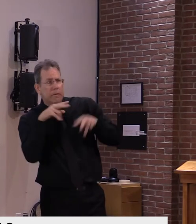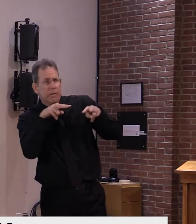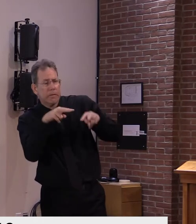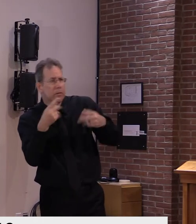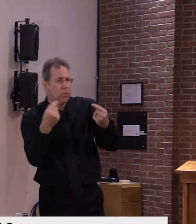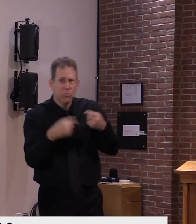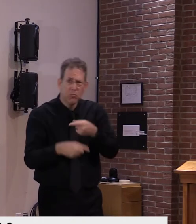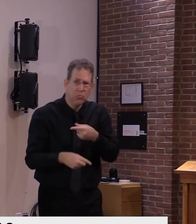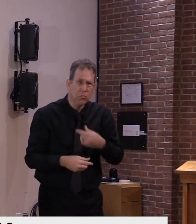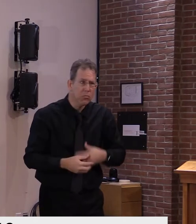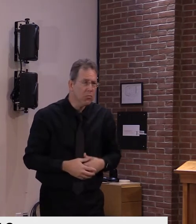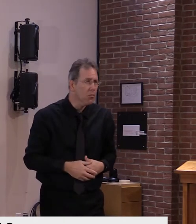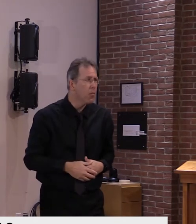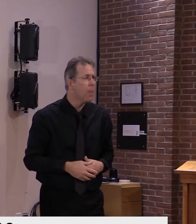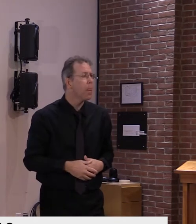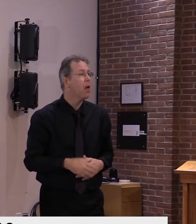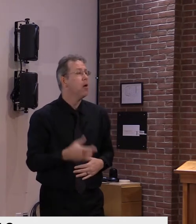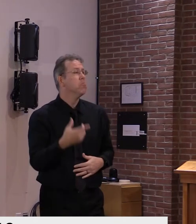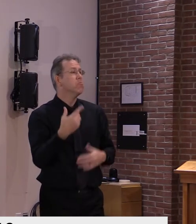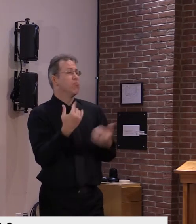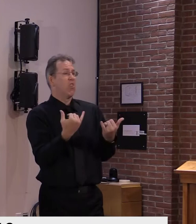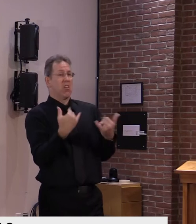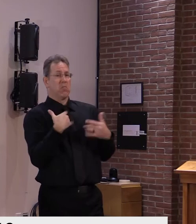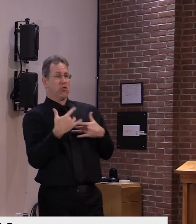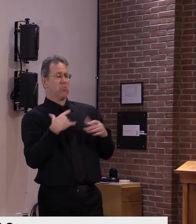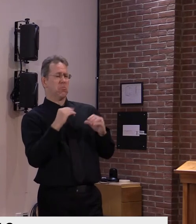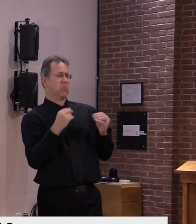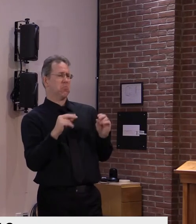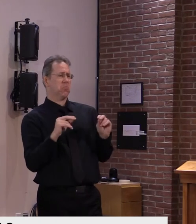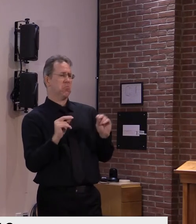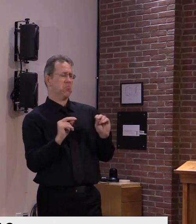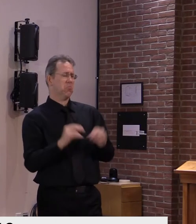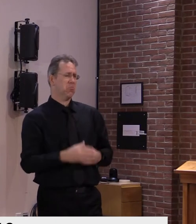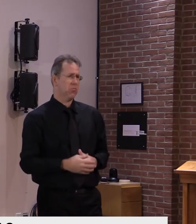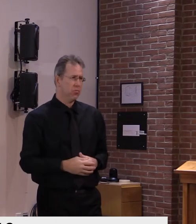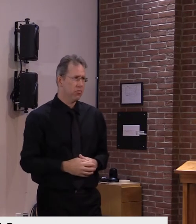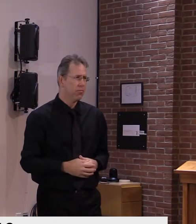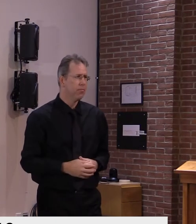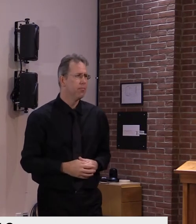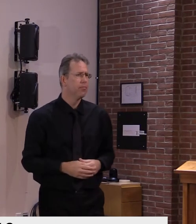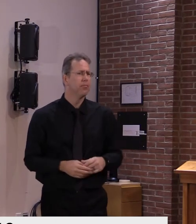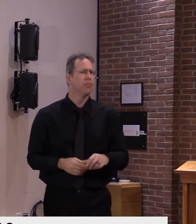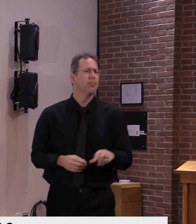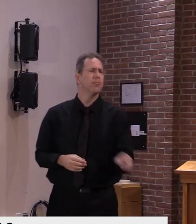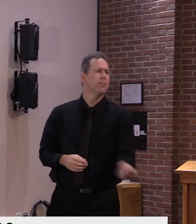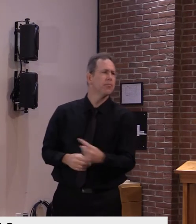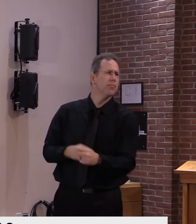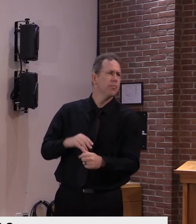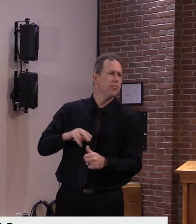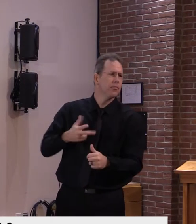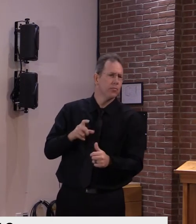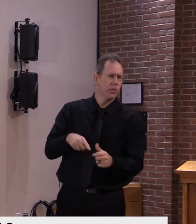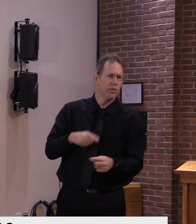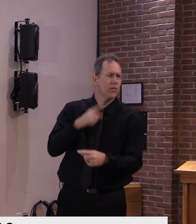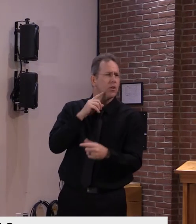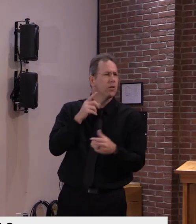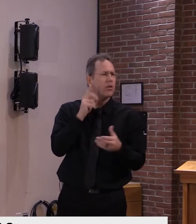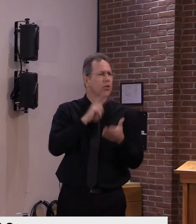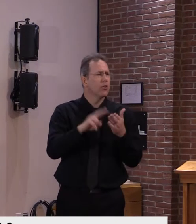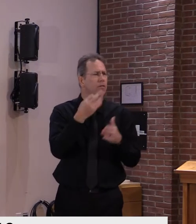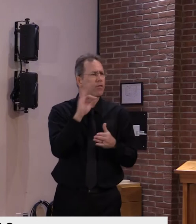And then a quick one for Secretary French. I understood really clearly what the upsides would be to standardized